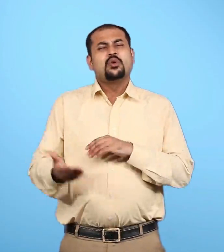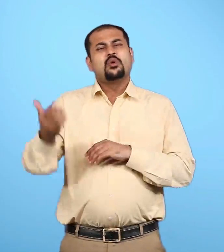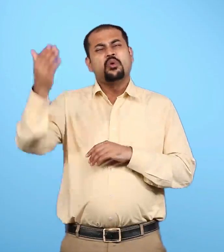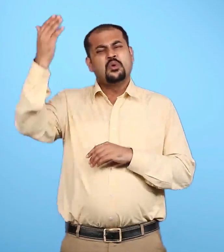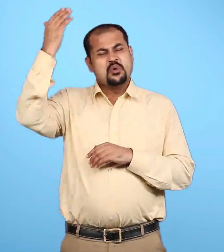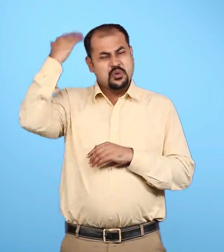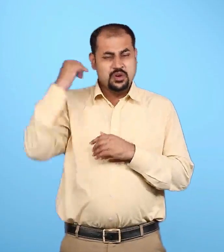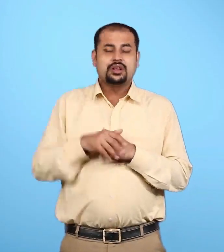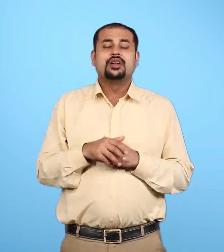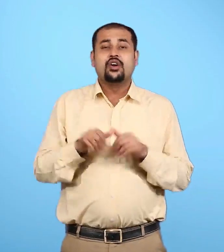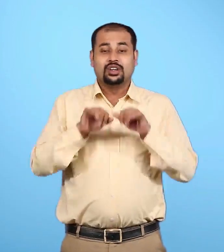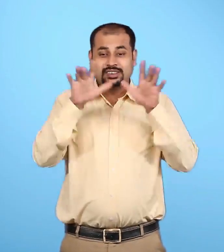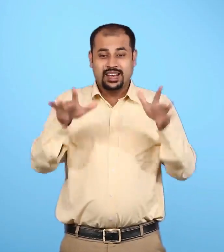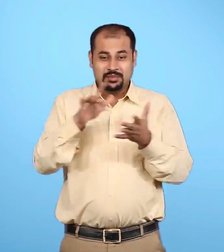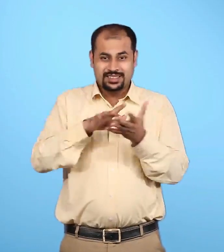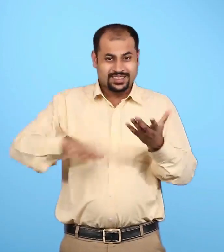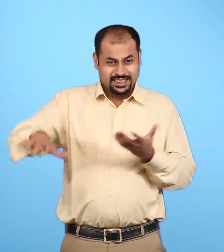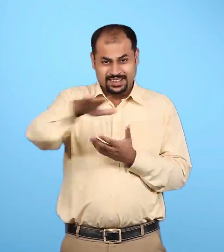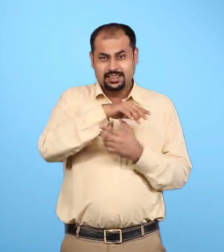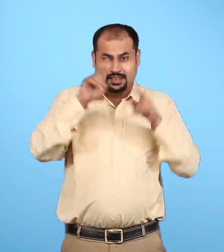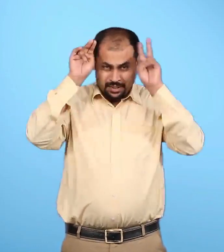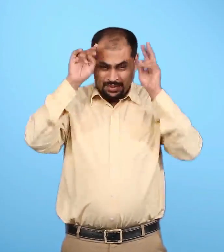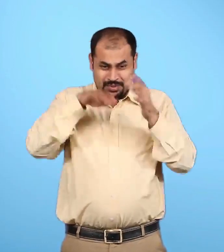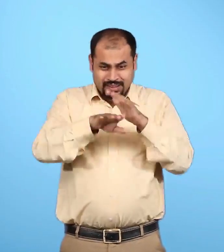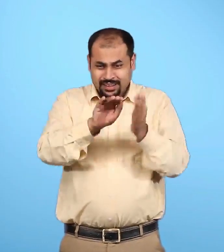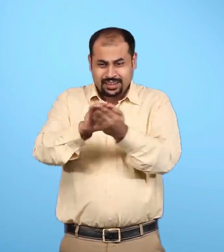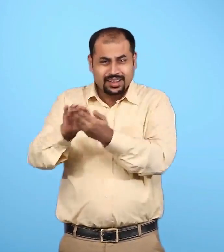Earlier there were no rabbits in Australia.